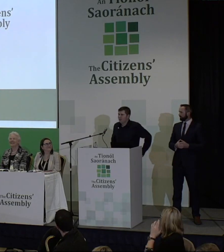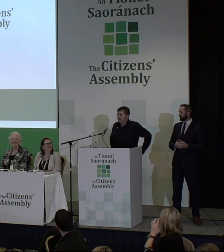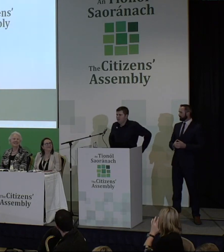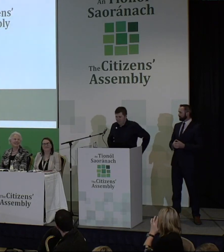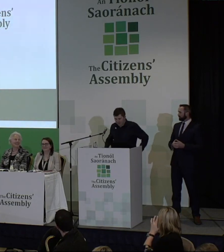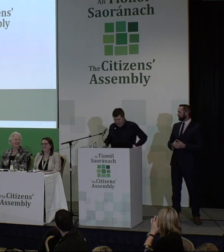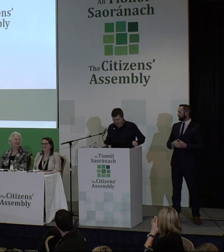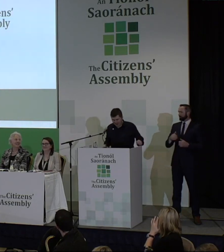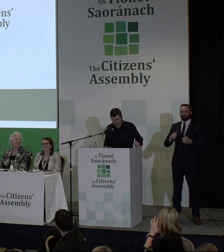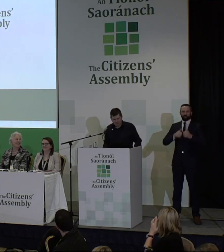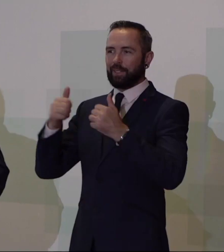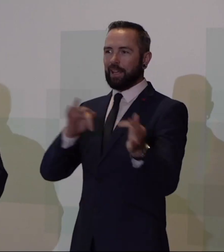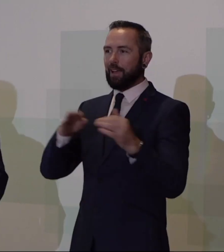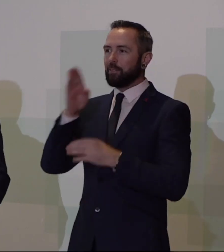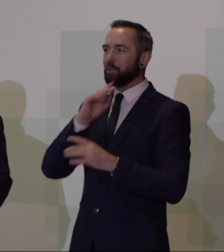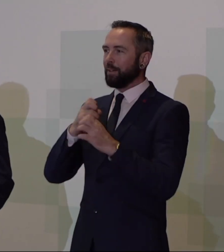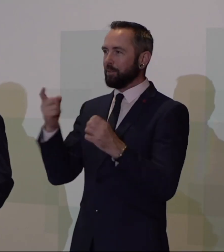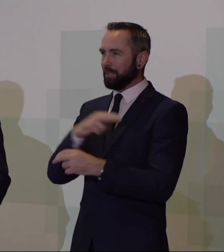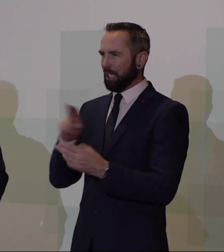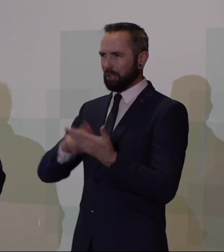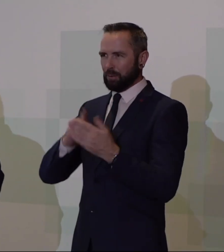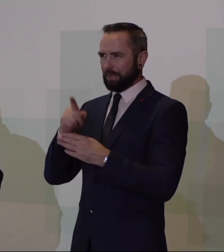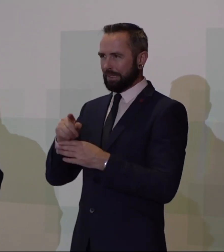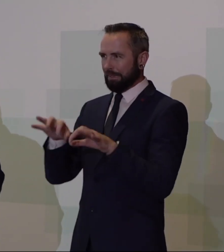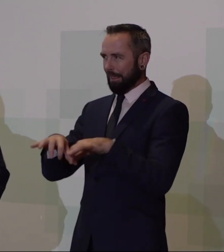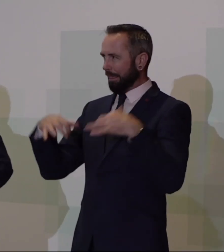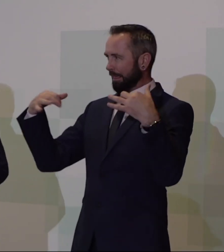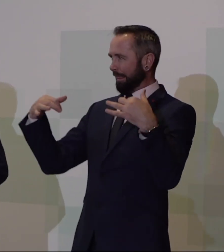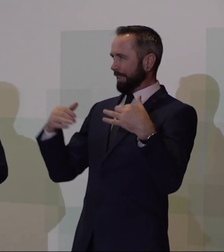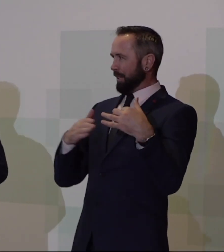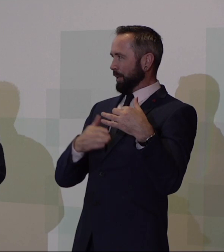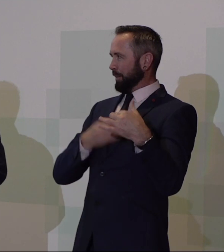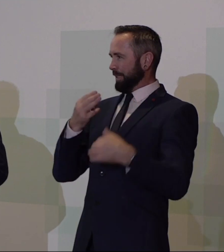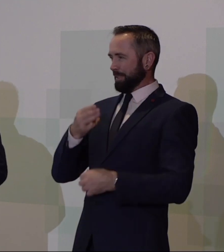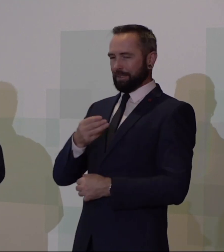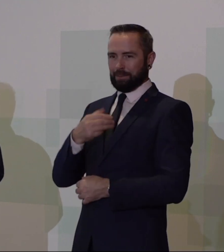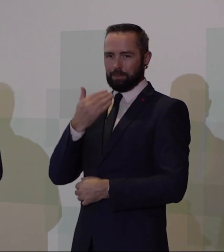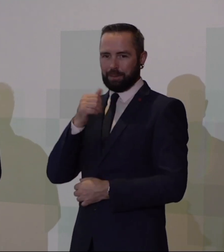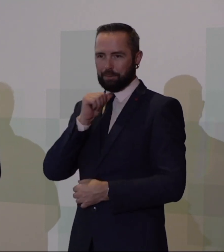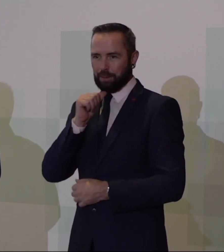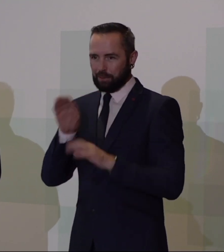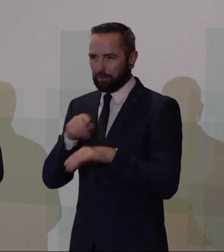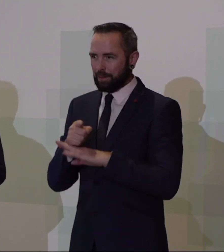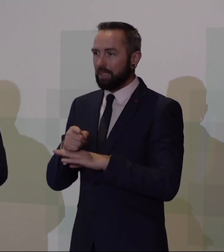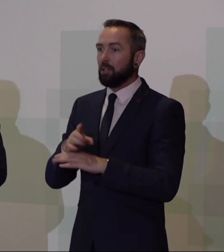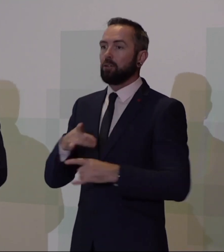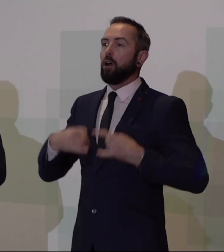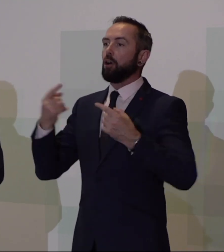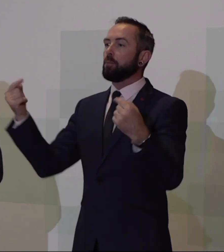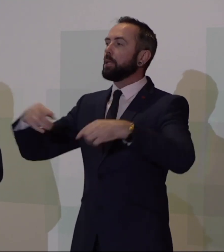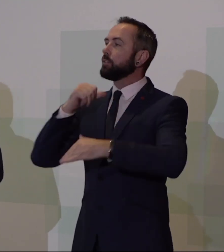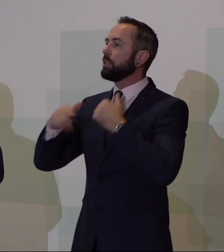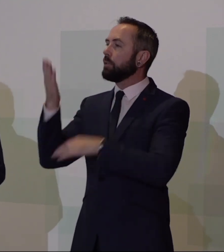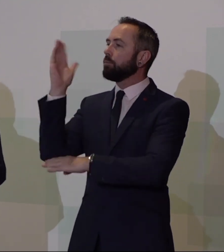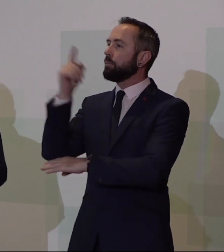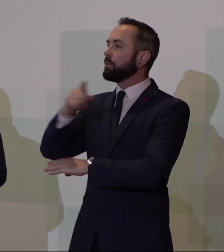So, good afternoon, everybody. I'm not used to this type of forum, so just please bear with me. It's a great privilege to be here today to speak to you all and